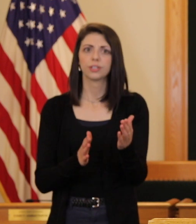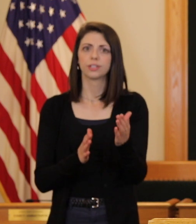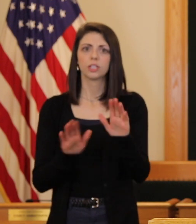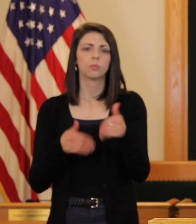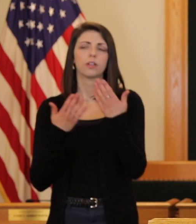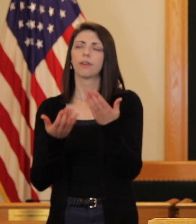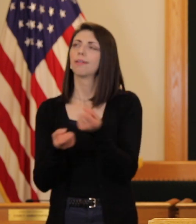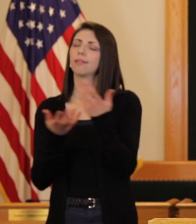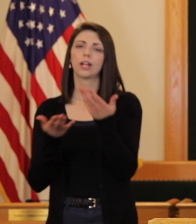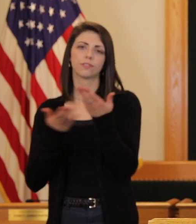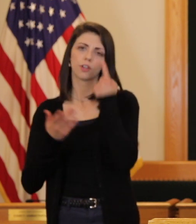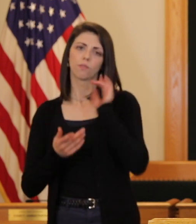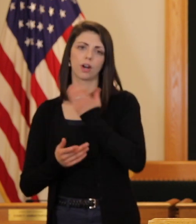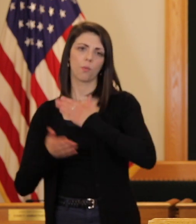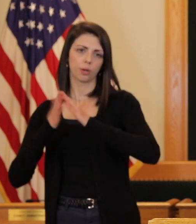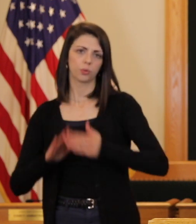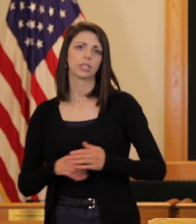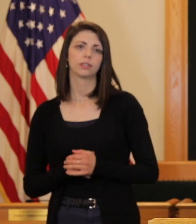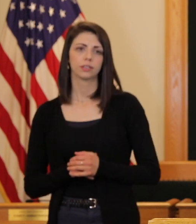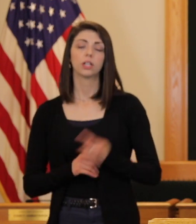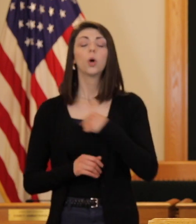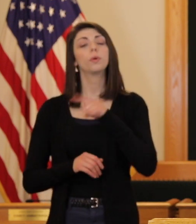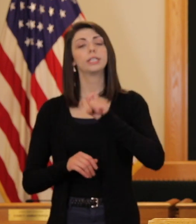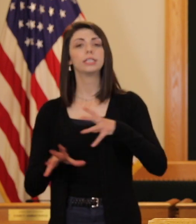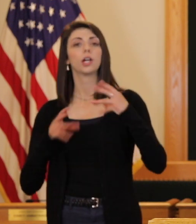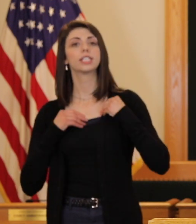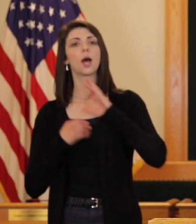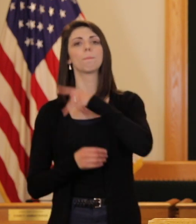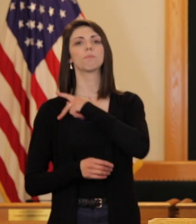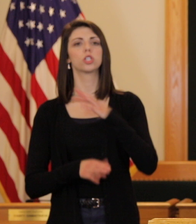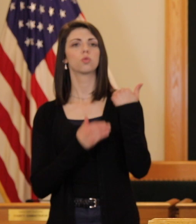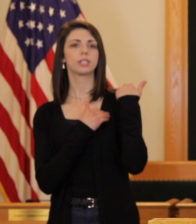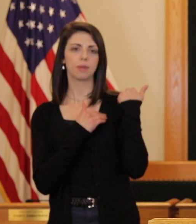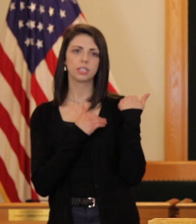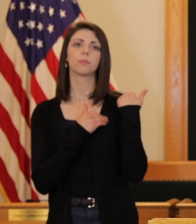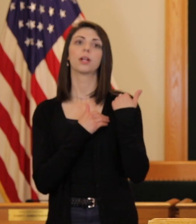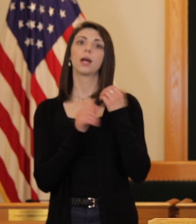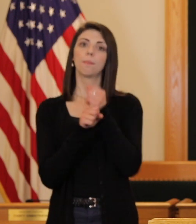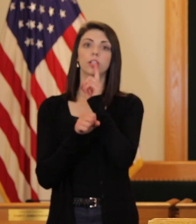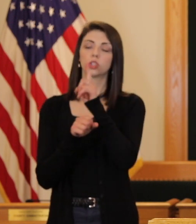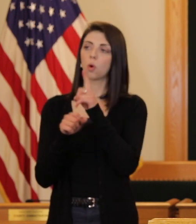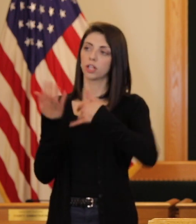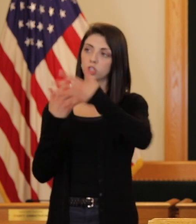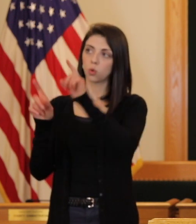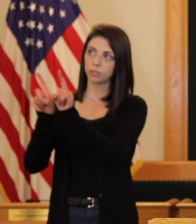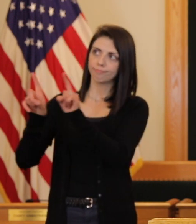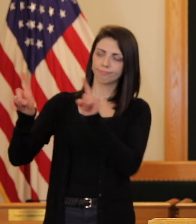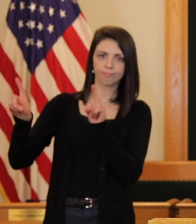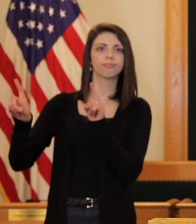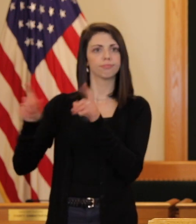community. We must all take personal responsibility to keep this virus from spreading by following the social distancing protocols that are in